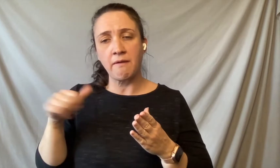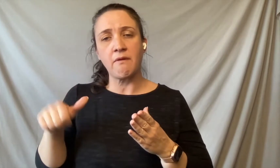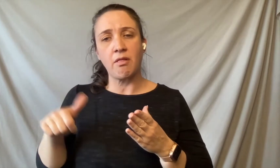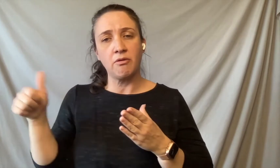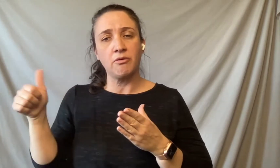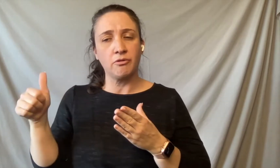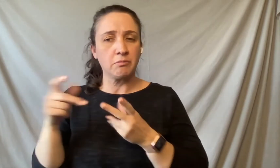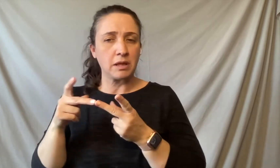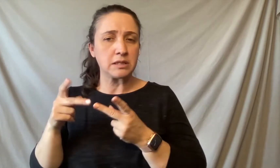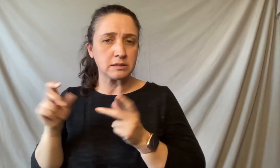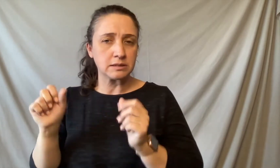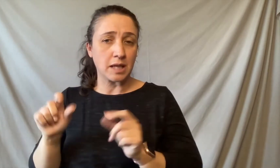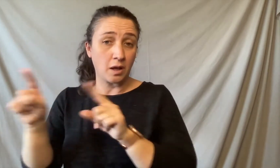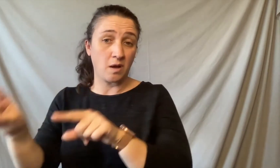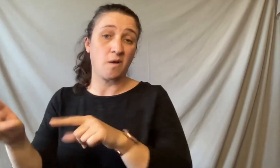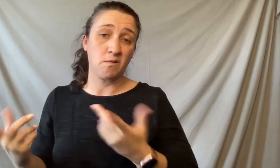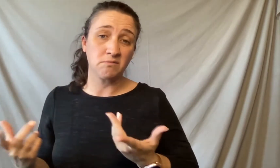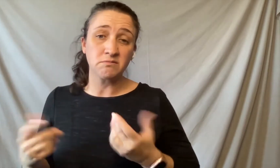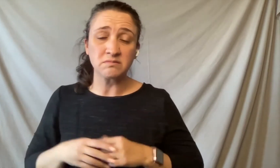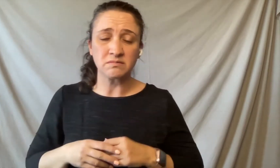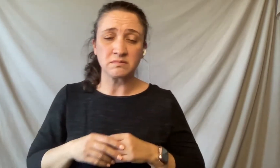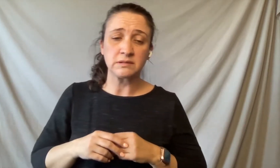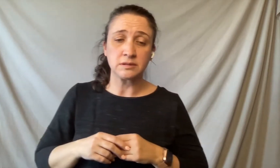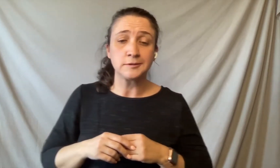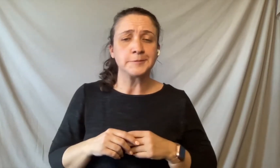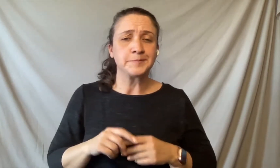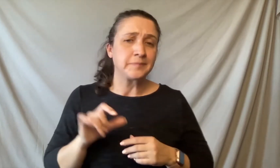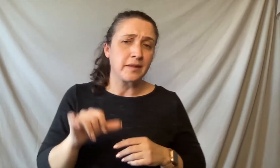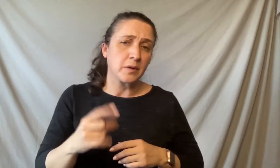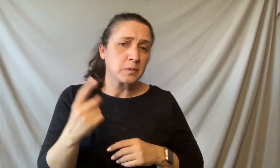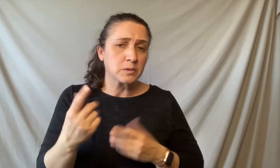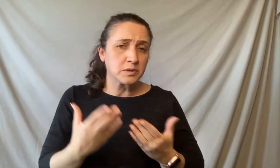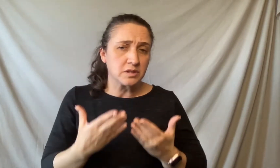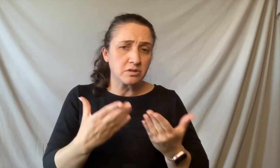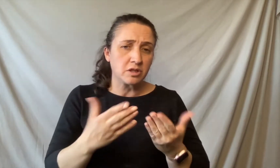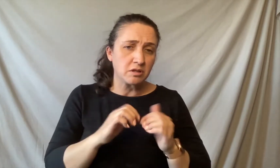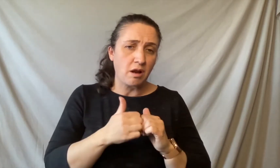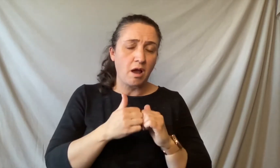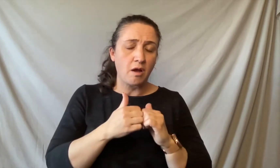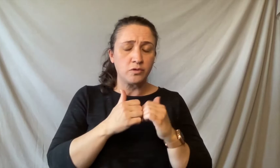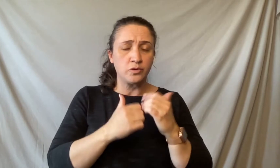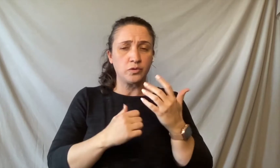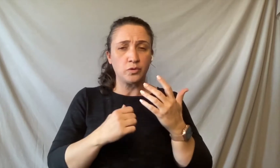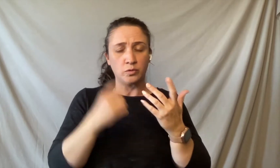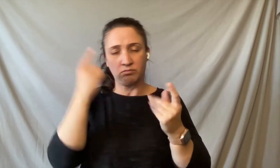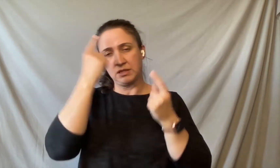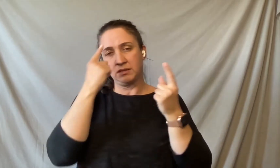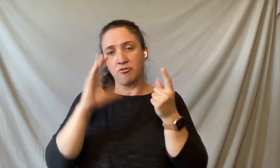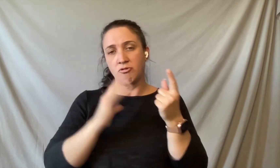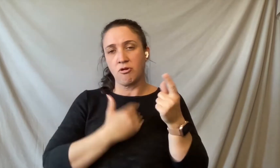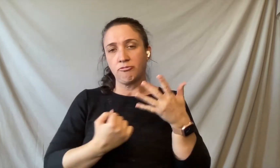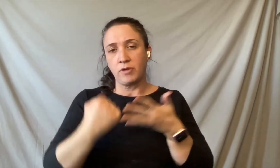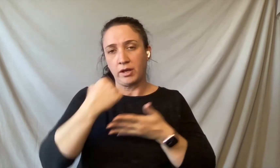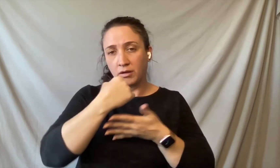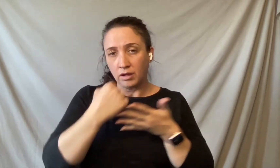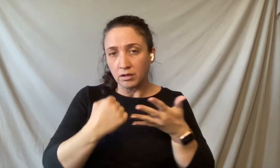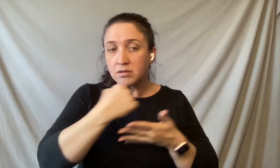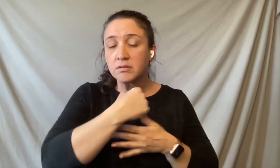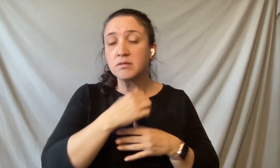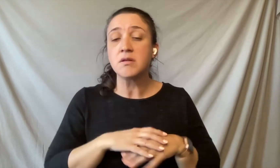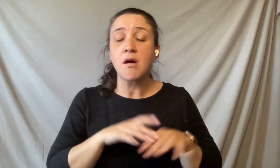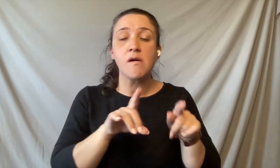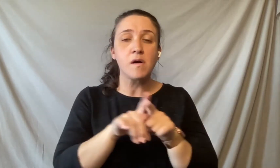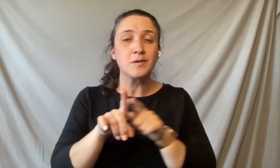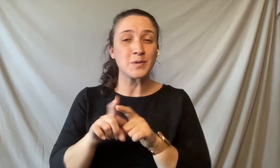go. So that was a suggestion about how to put some rankings in. And also I wanted to